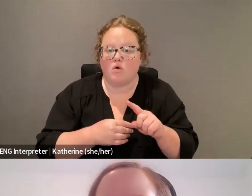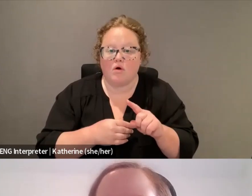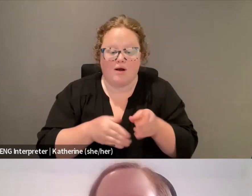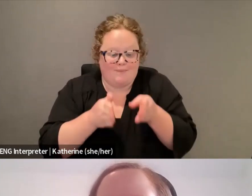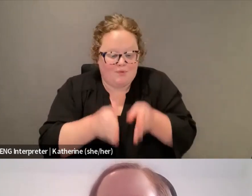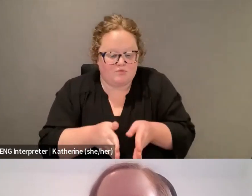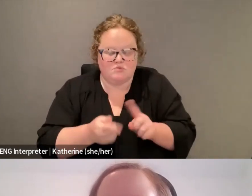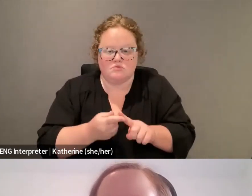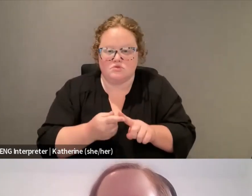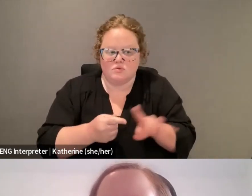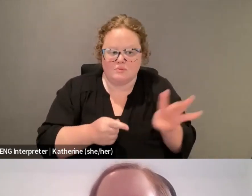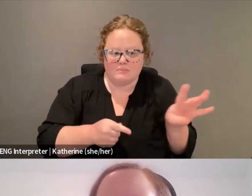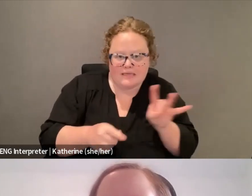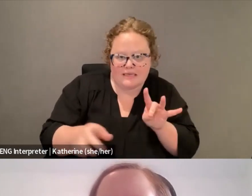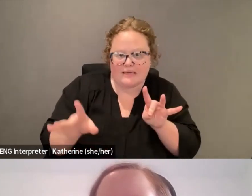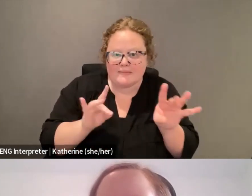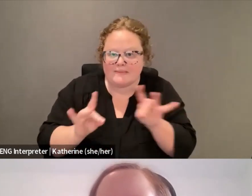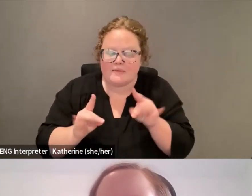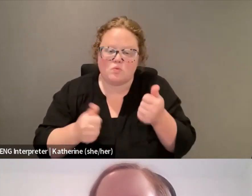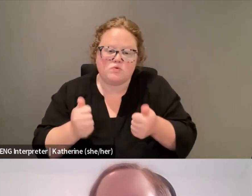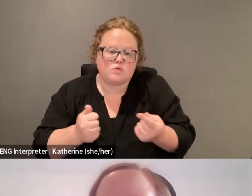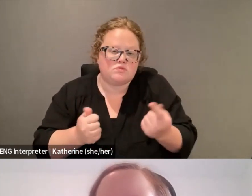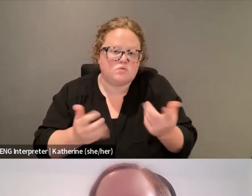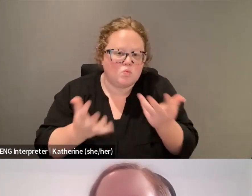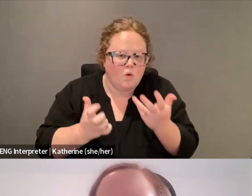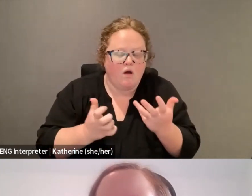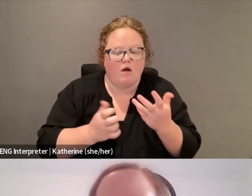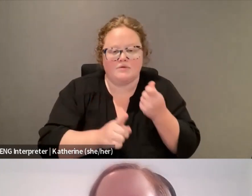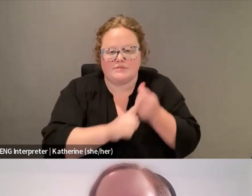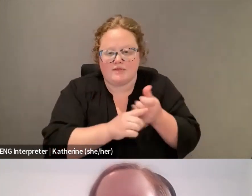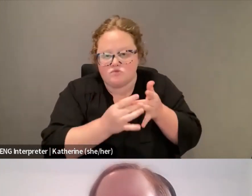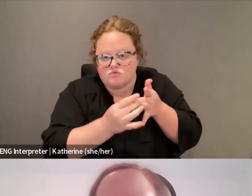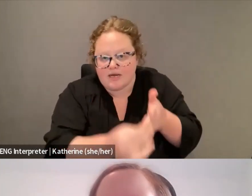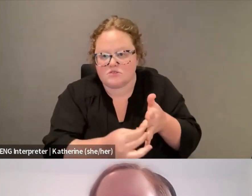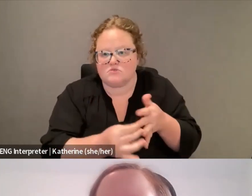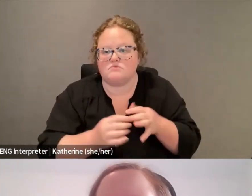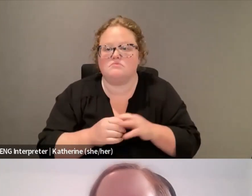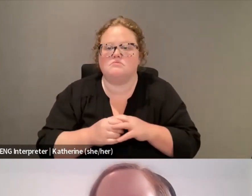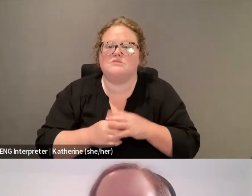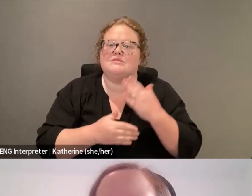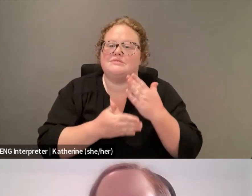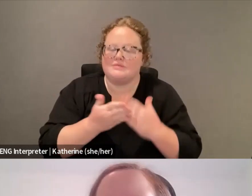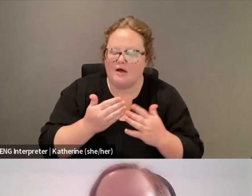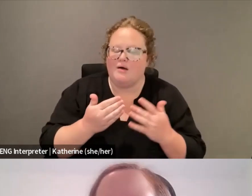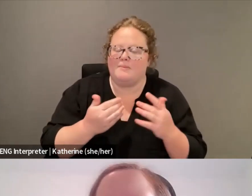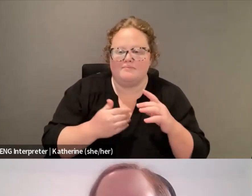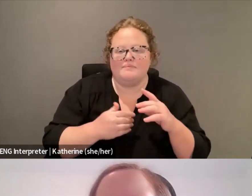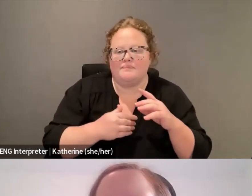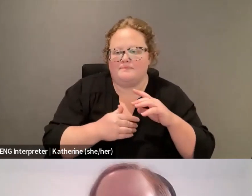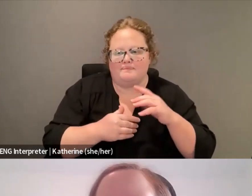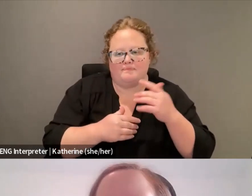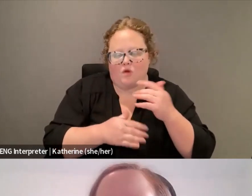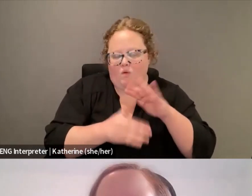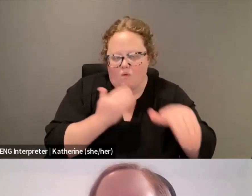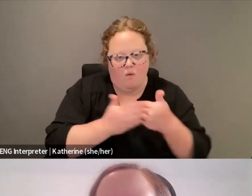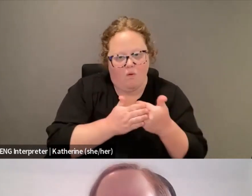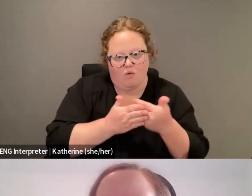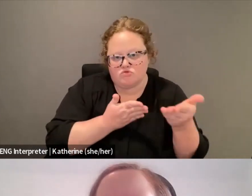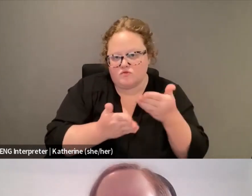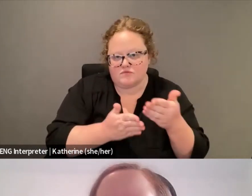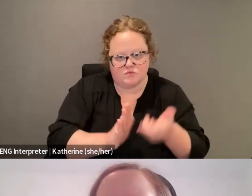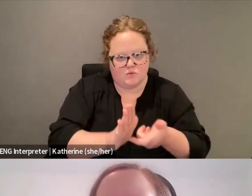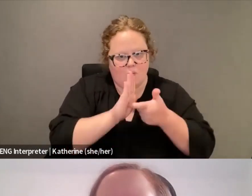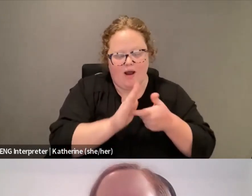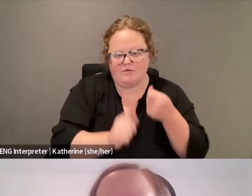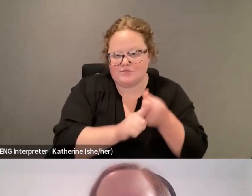to. There are some waivers out there where every single service is only participant directed, but if you don't want to